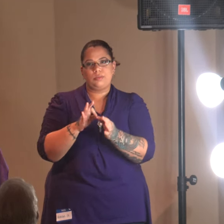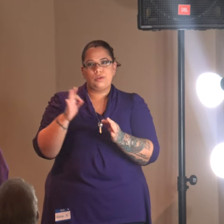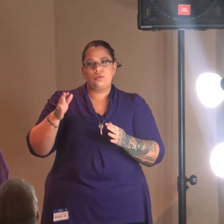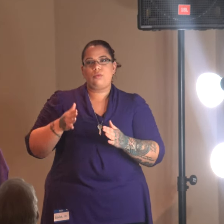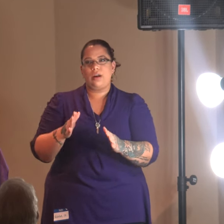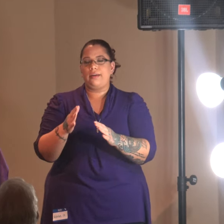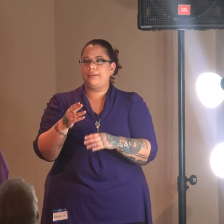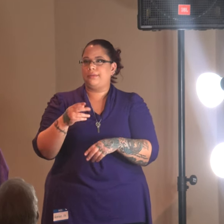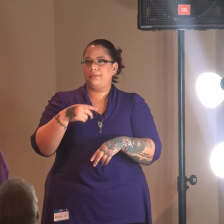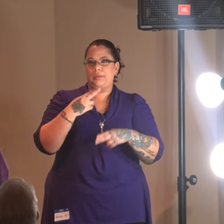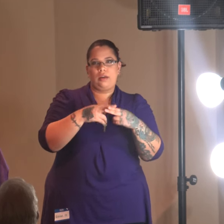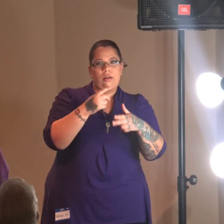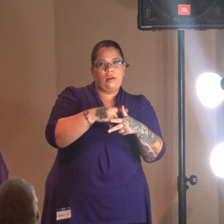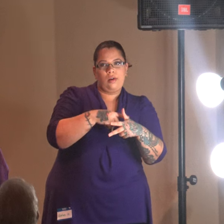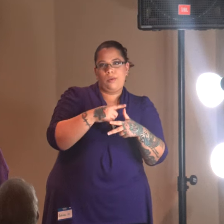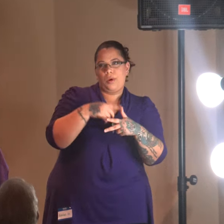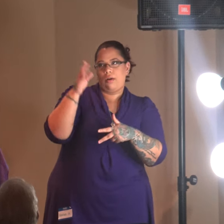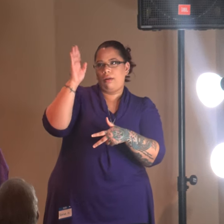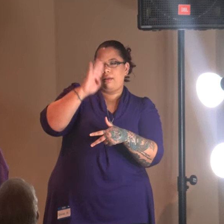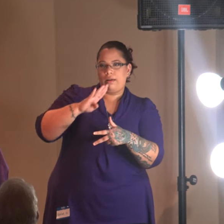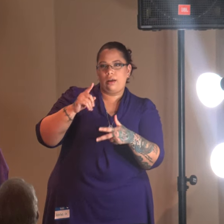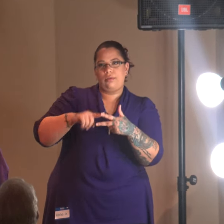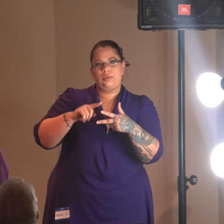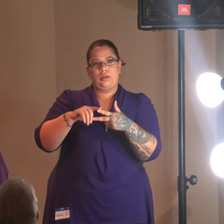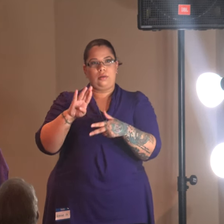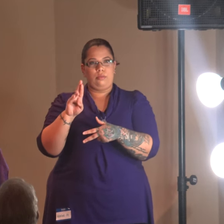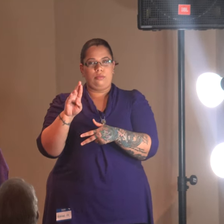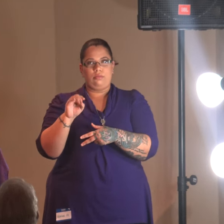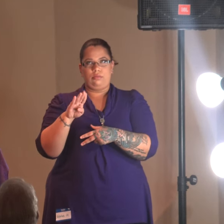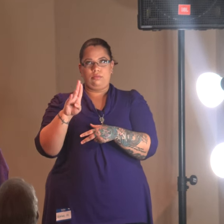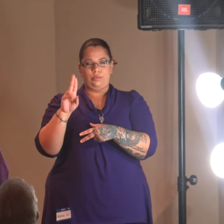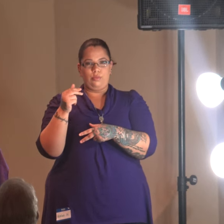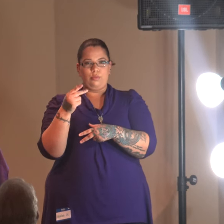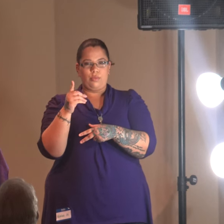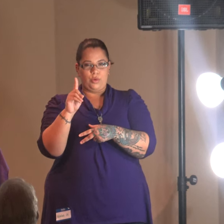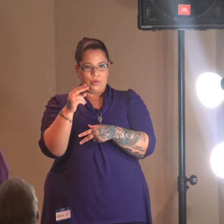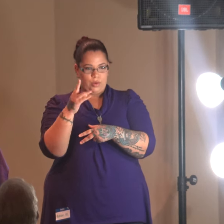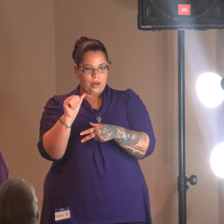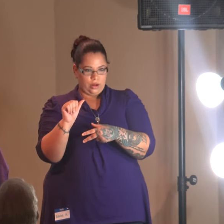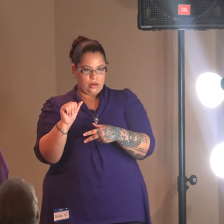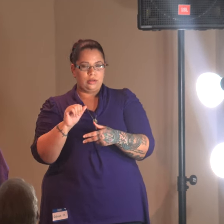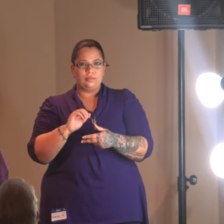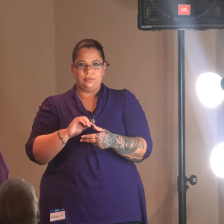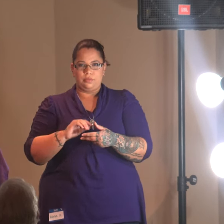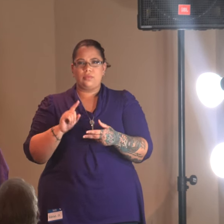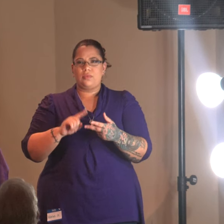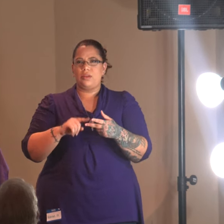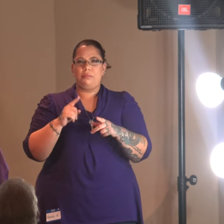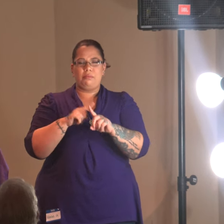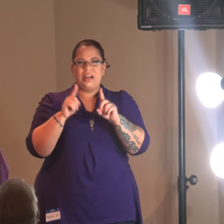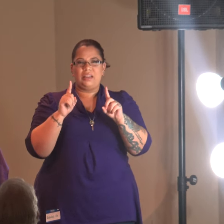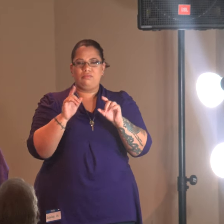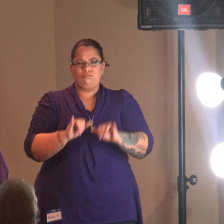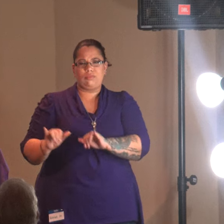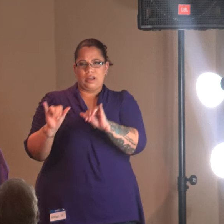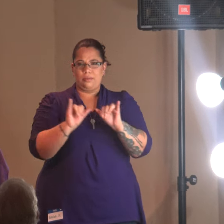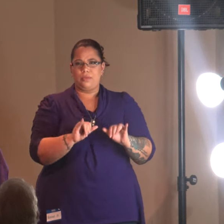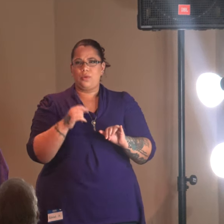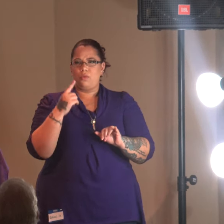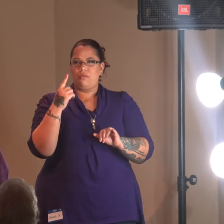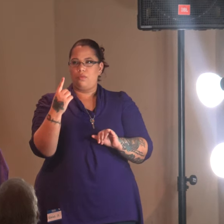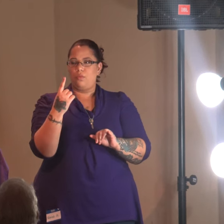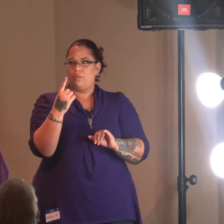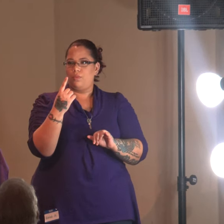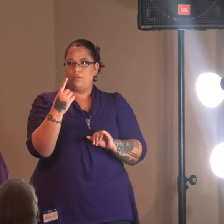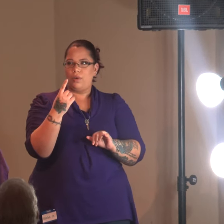it God. We call it Buddha. We call it all kinds of things. But it is one operating energy that is the source